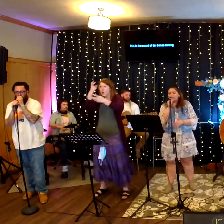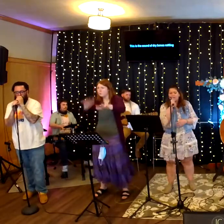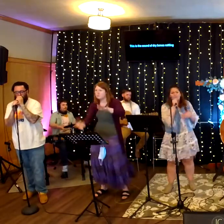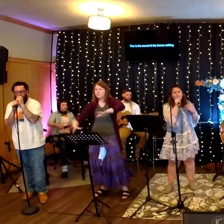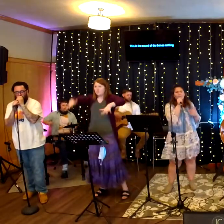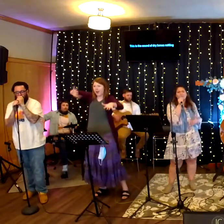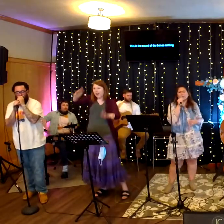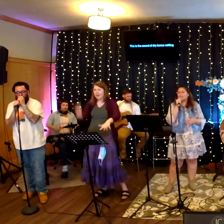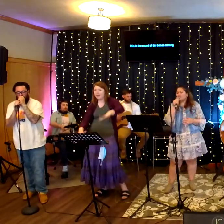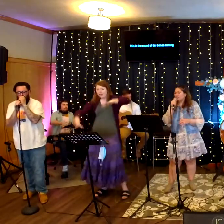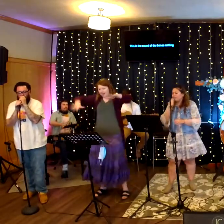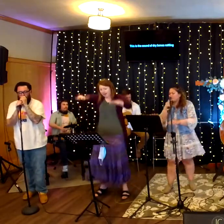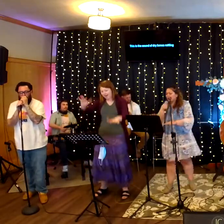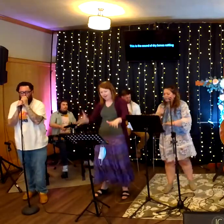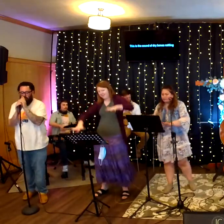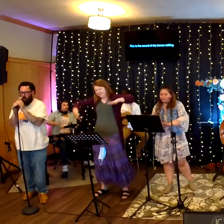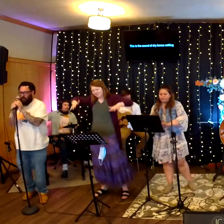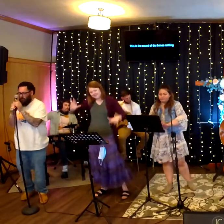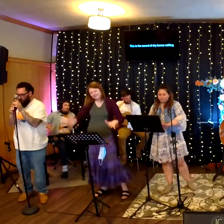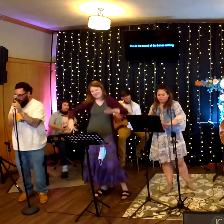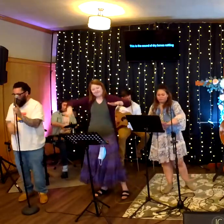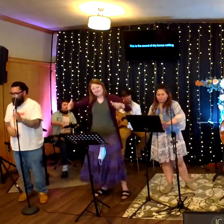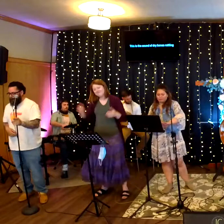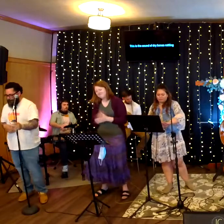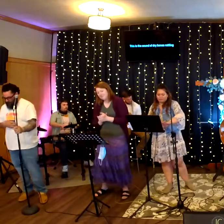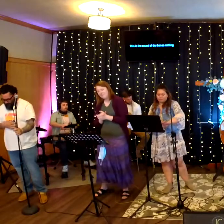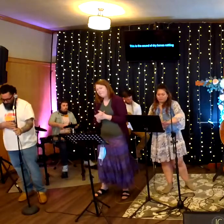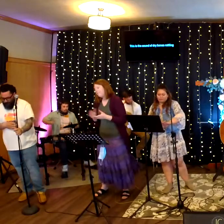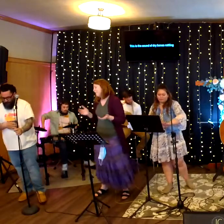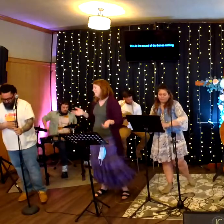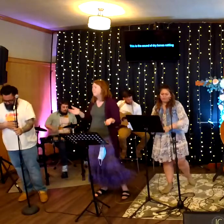of dry bones rattling.